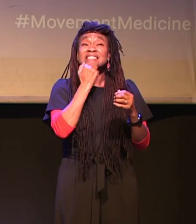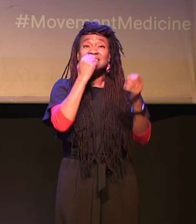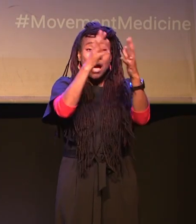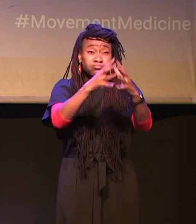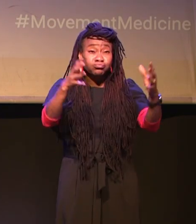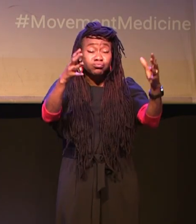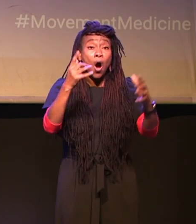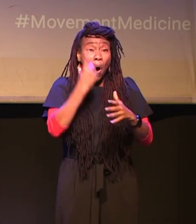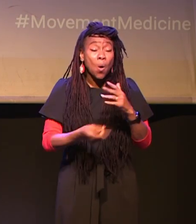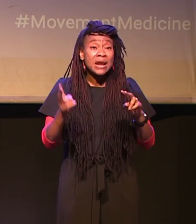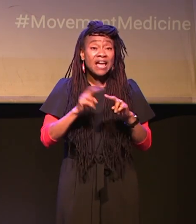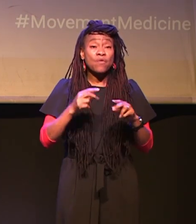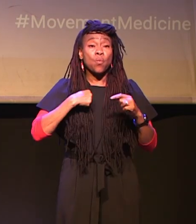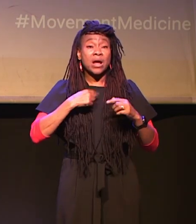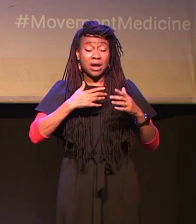stuff.